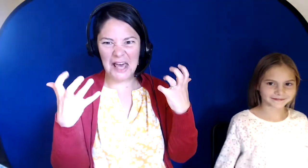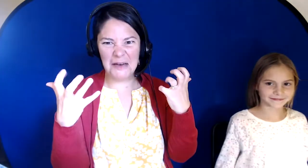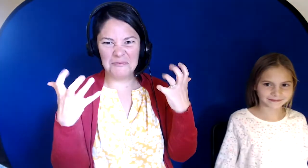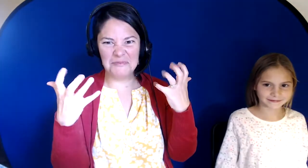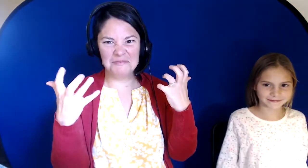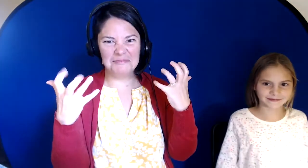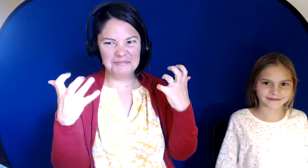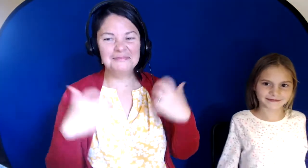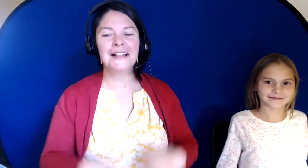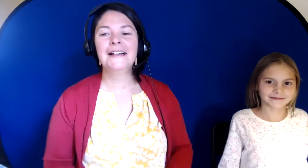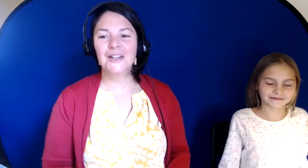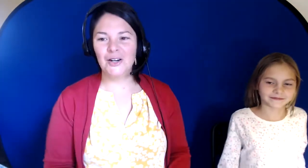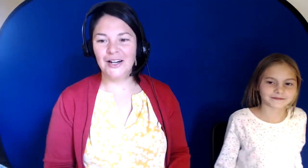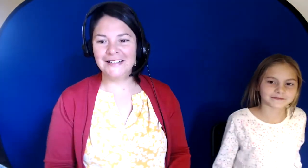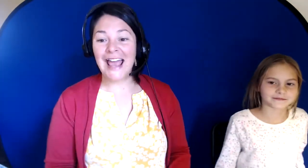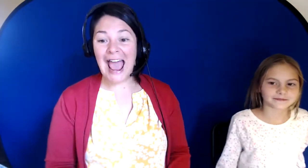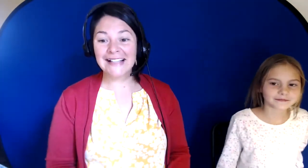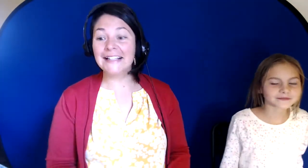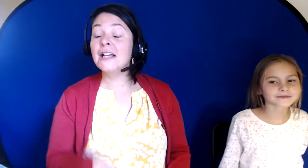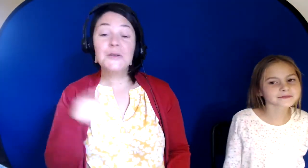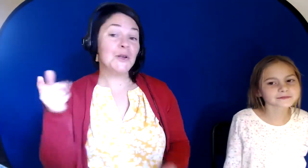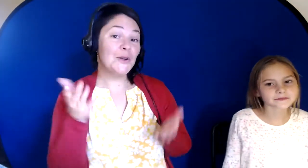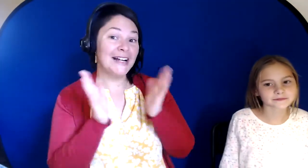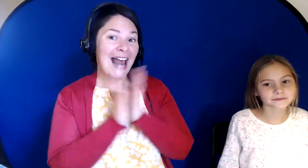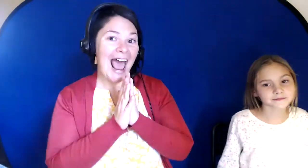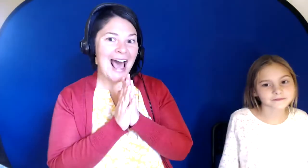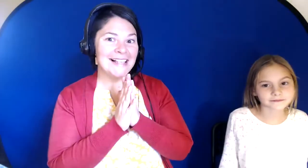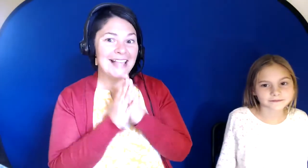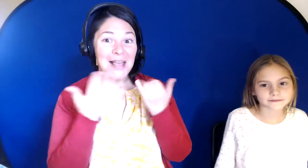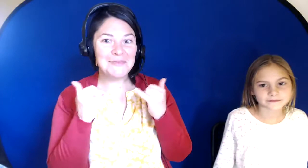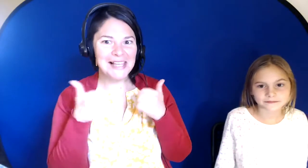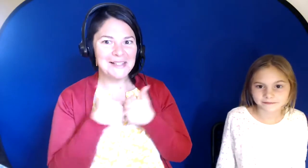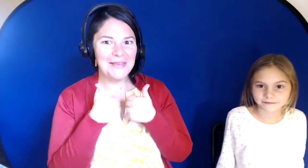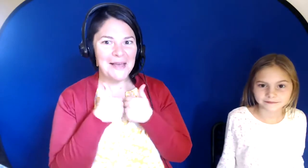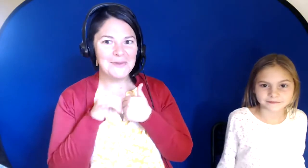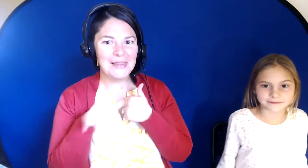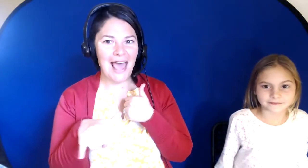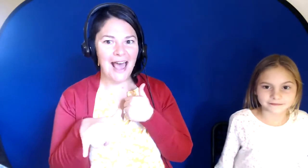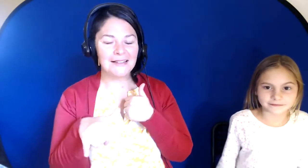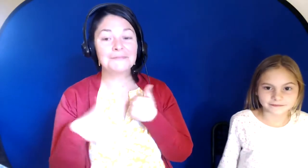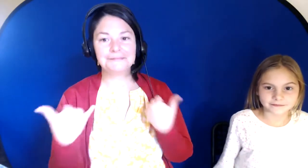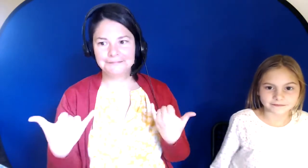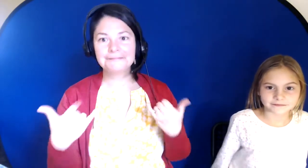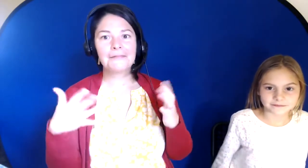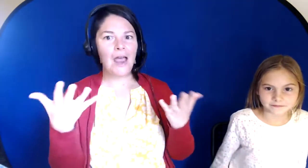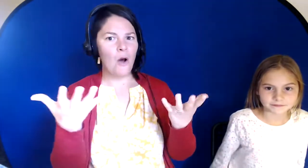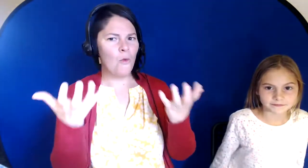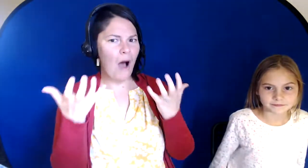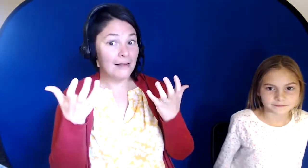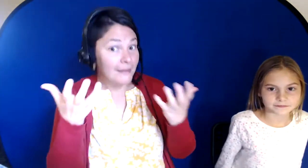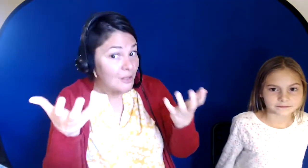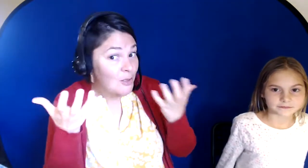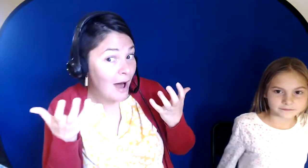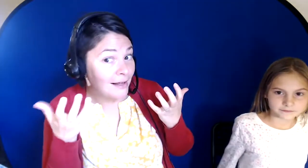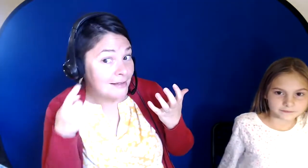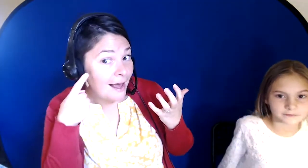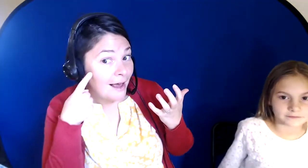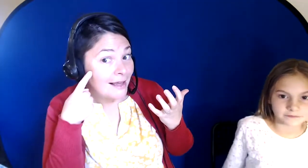them. Good. Excellent. So you're going to ask and play some games with that. Want. You want? Yes,